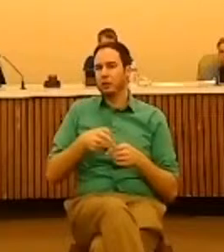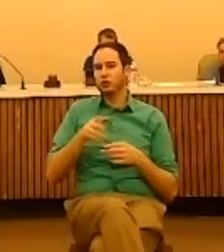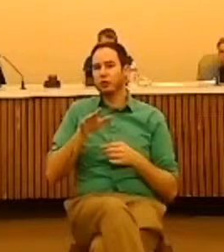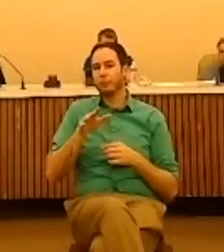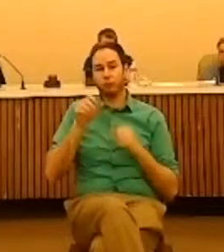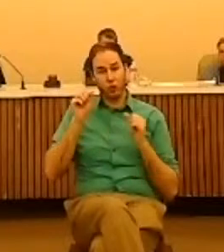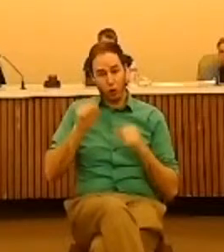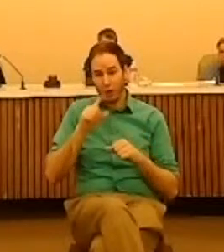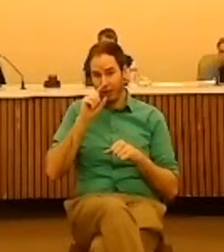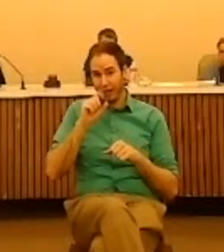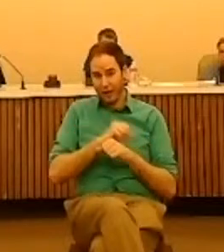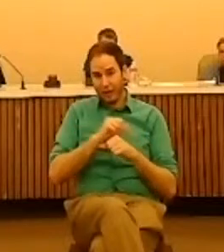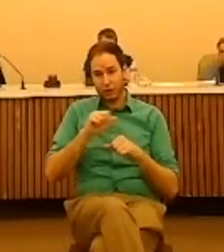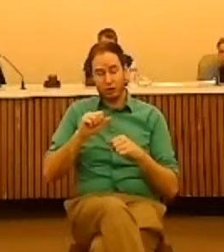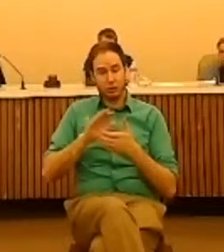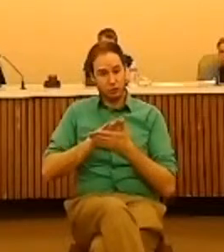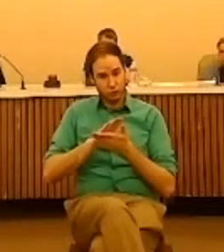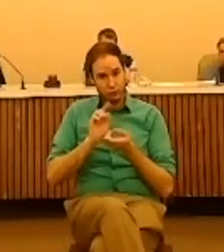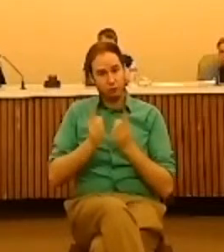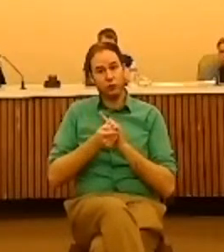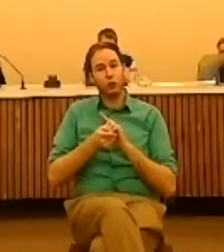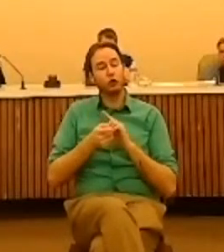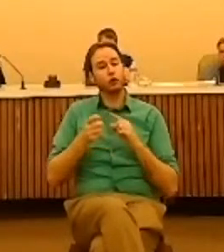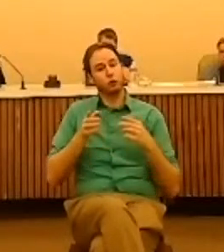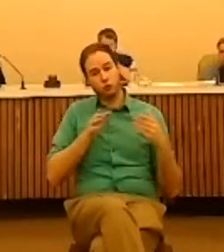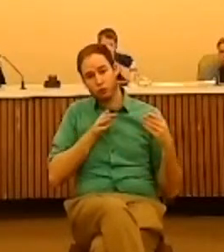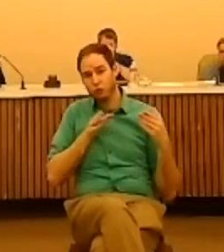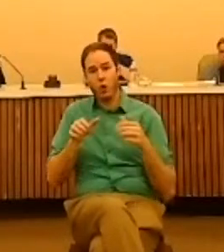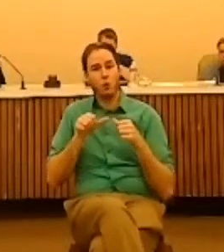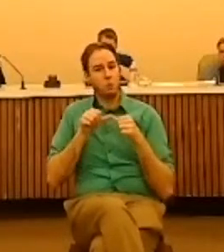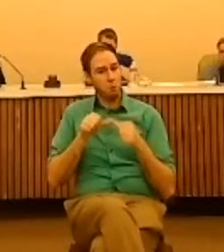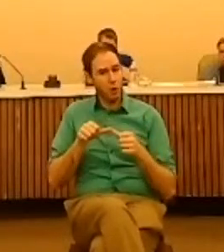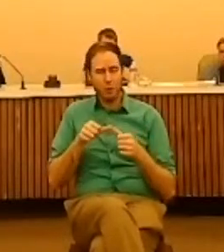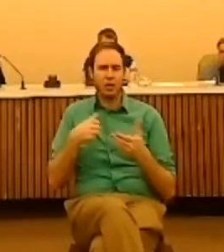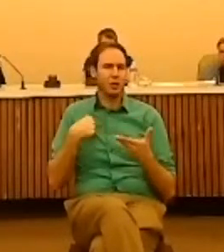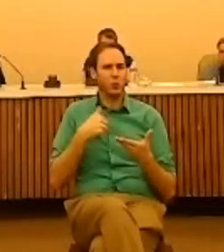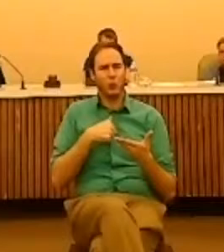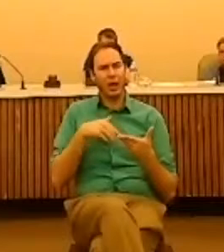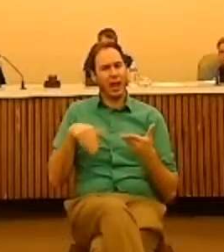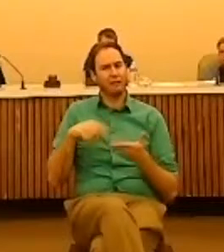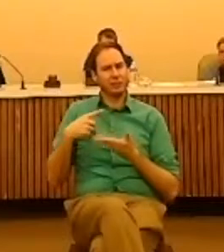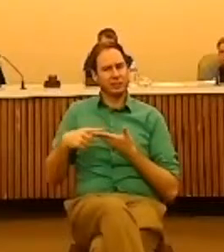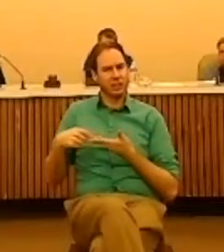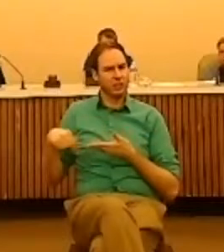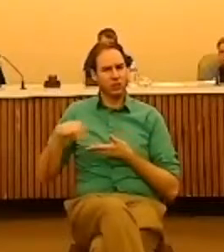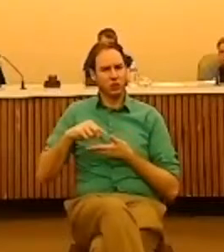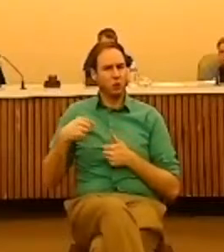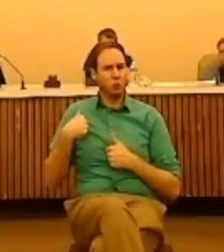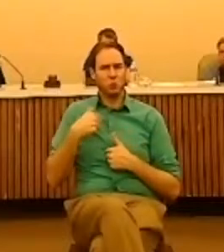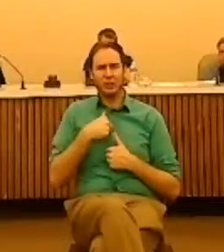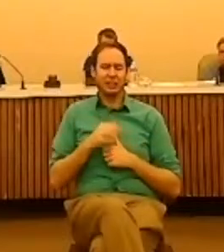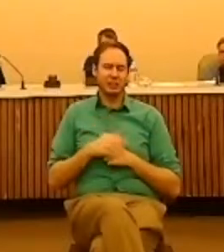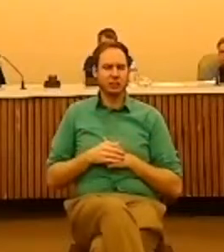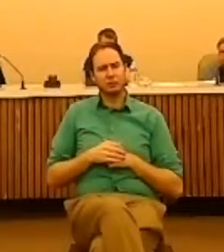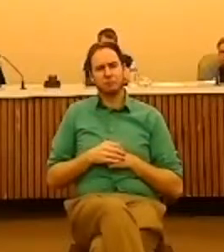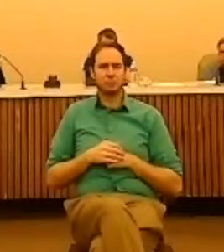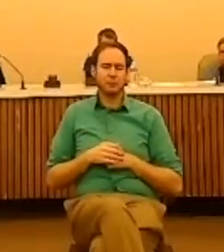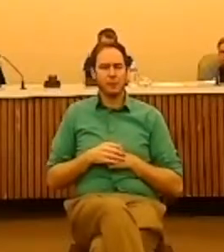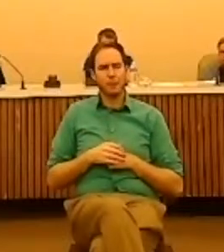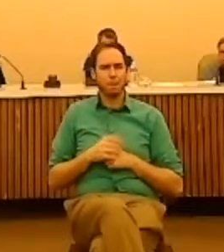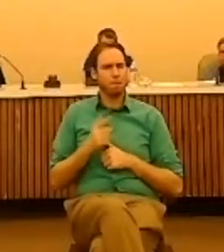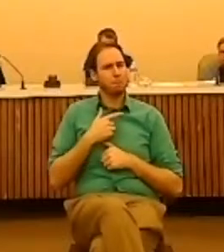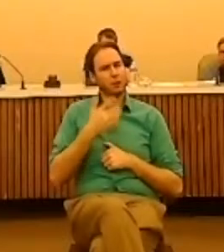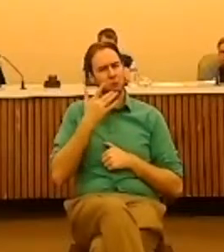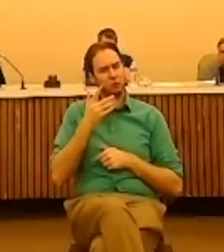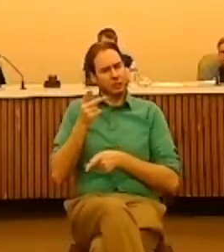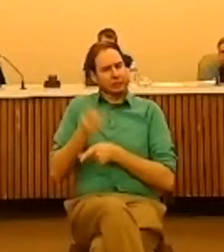could you make the road, instead of a construction road, a permanent road? We haven't really discussed that. We're not, we'd prefer to